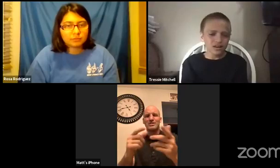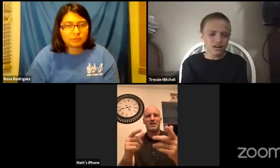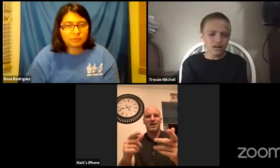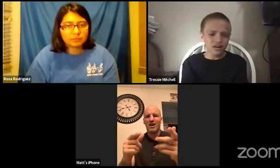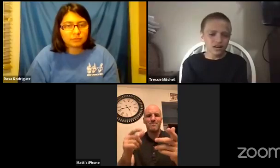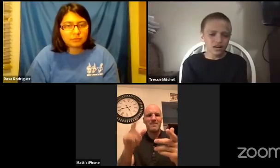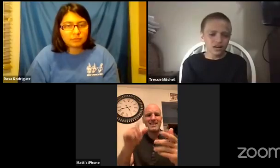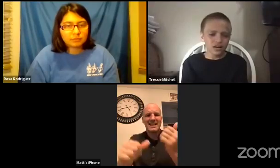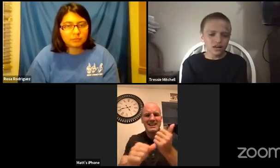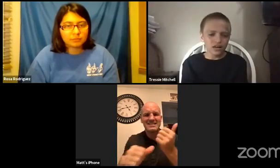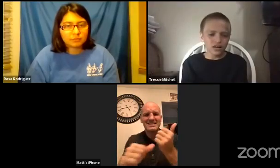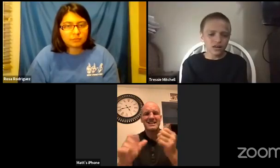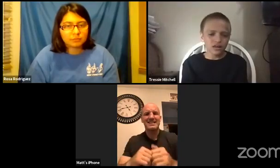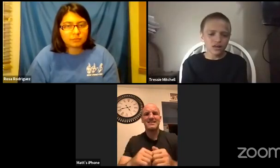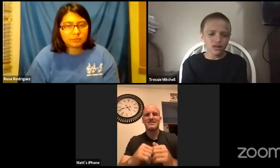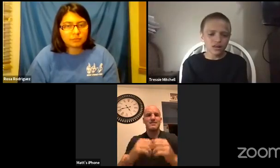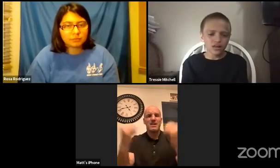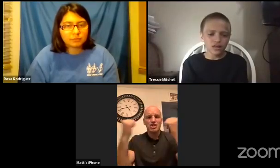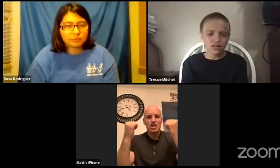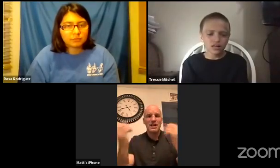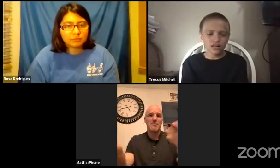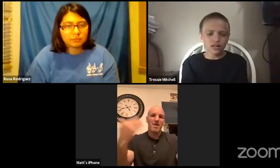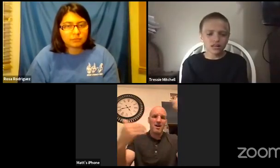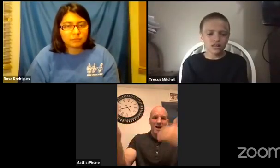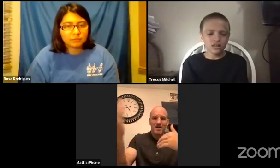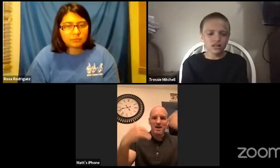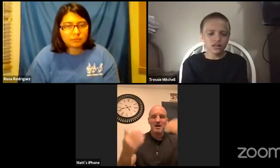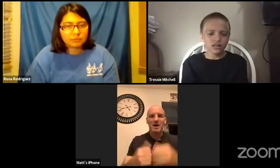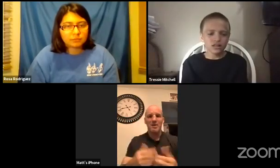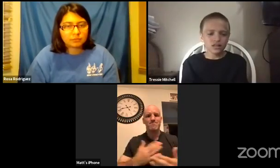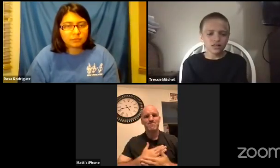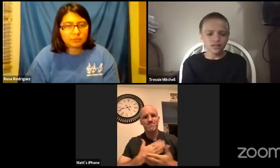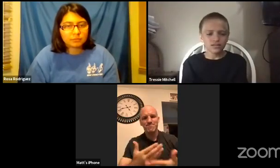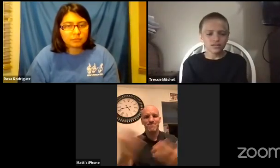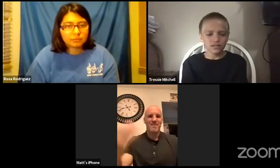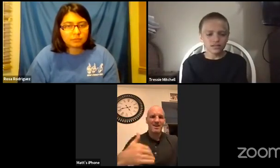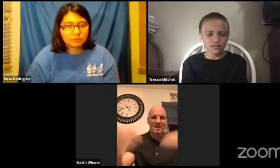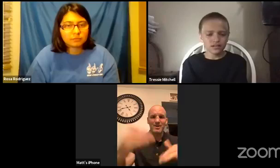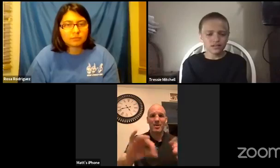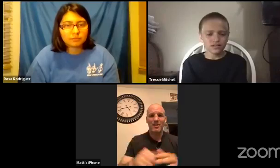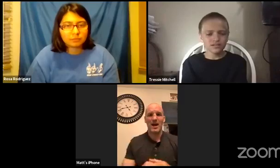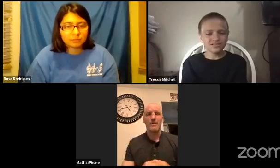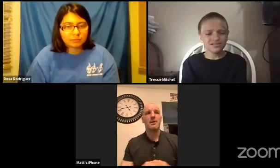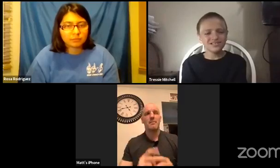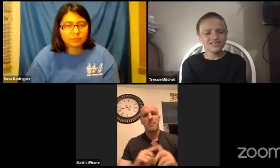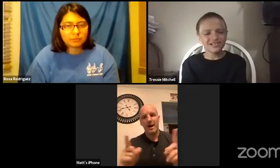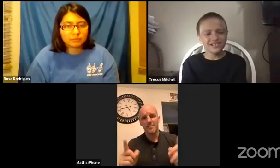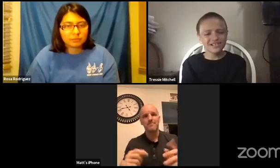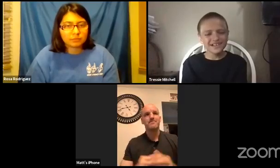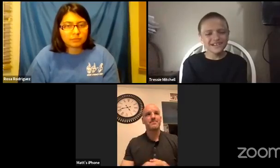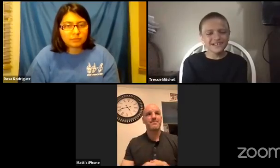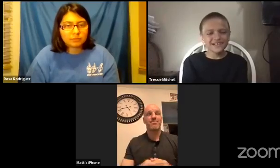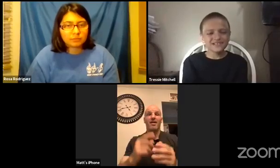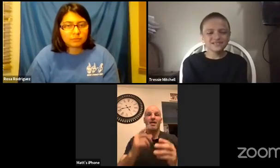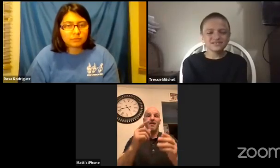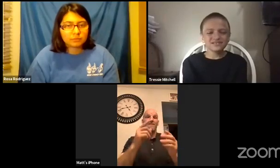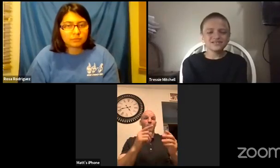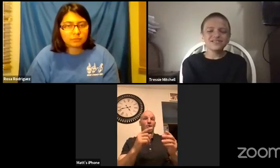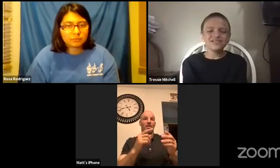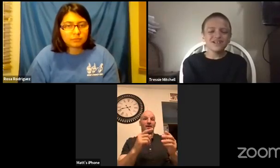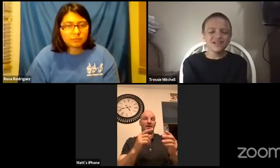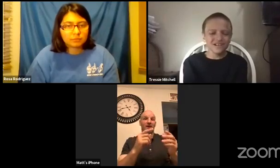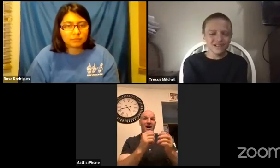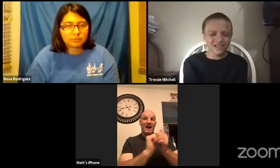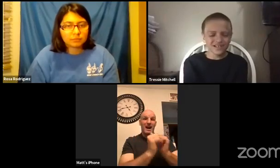wrestling, but even more than just the game, tutoring, conditioning, having people work out with me